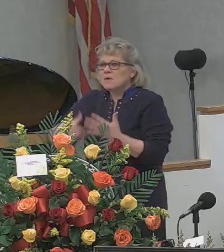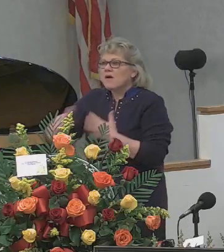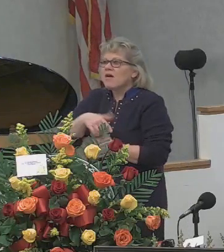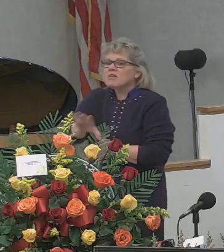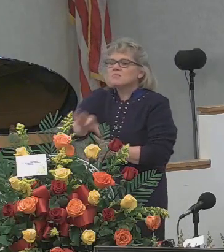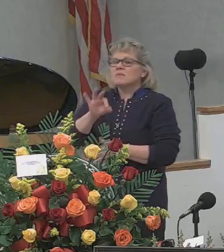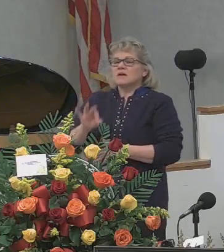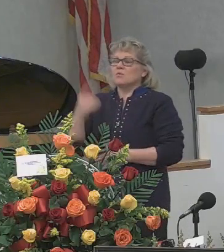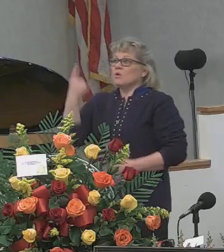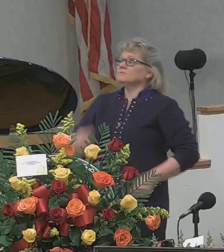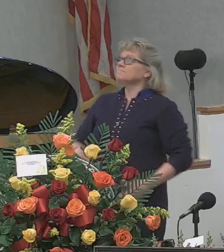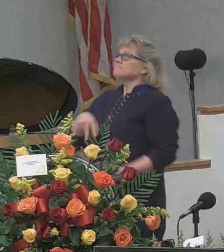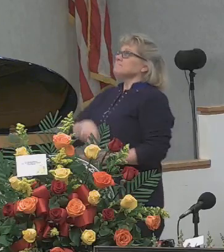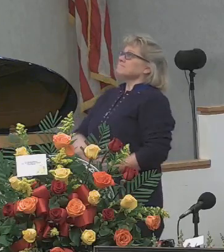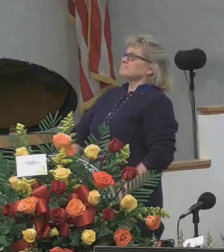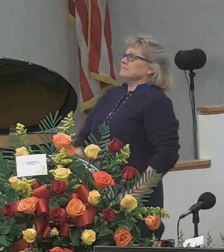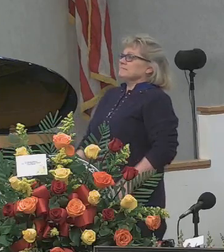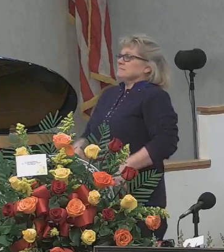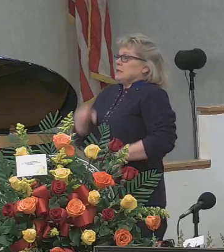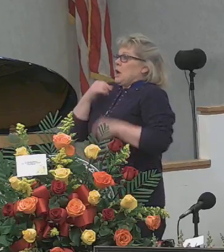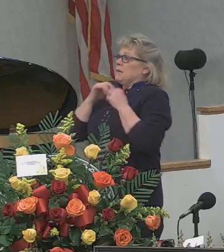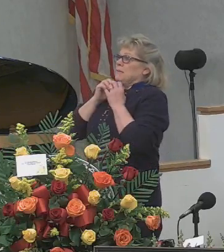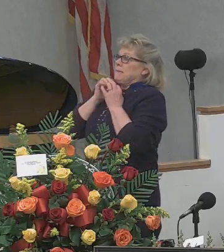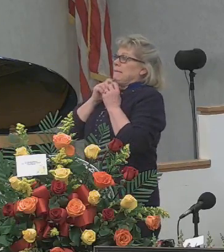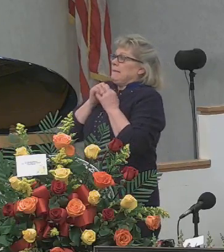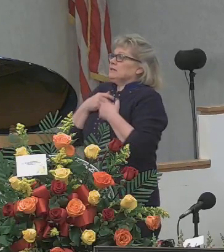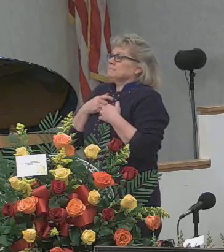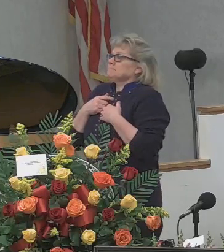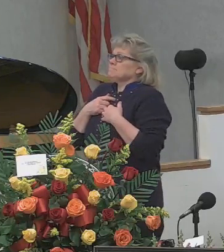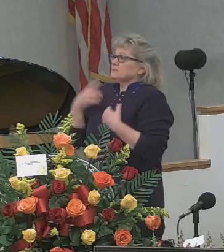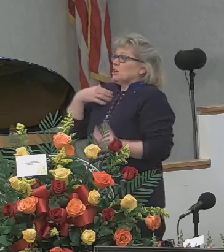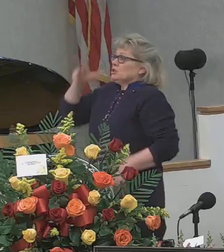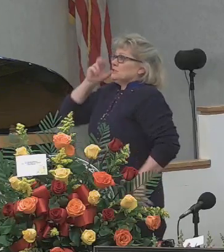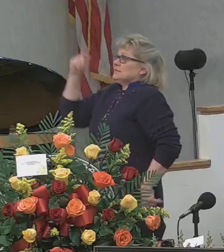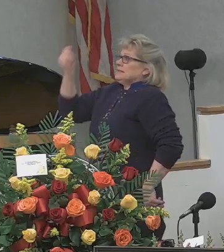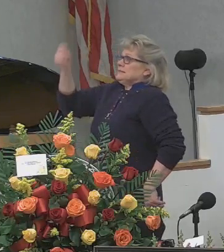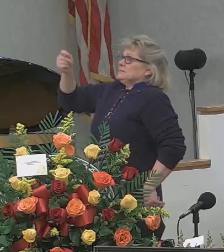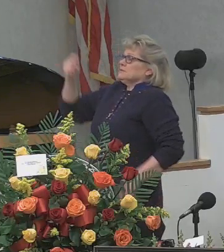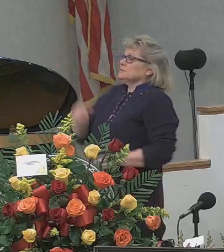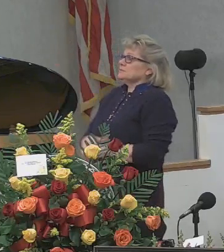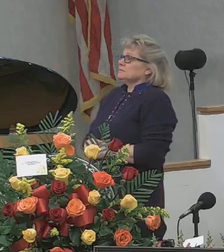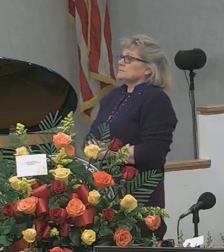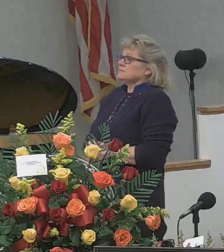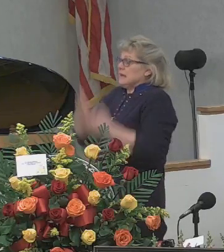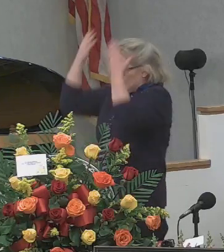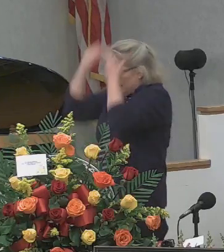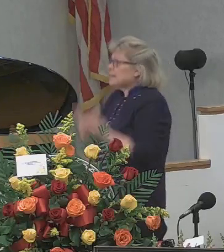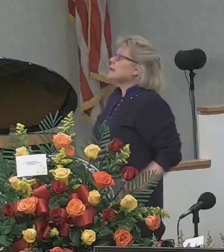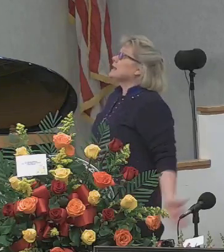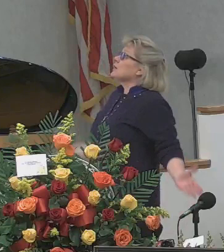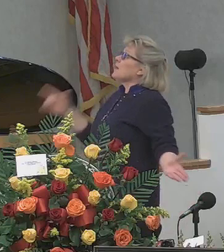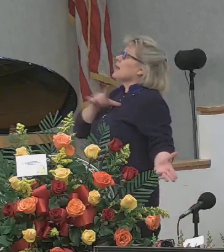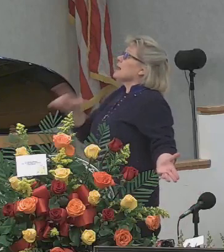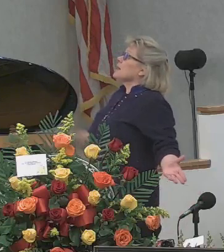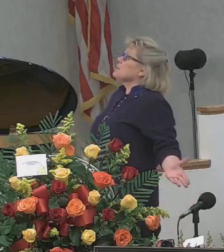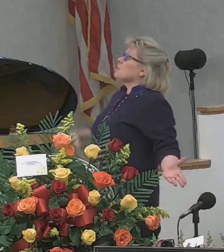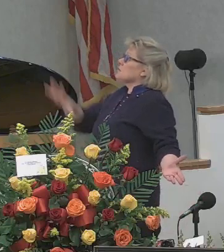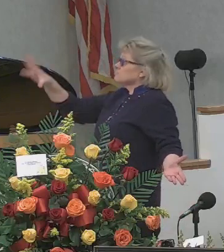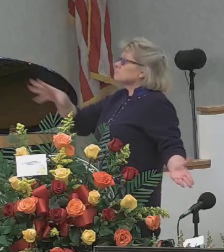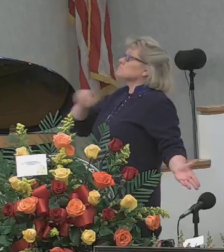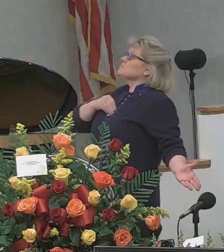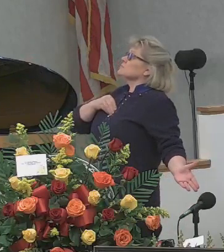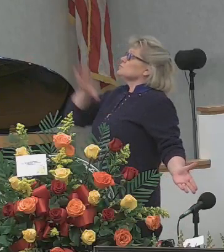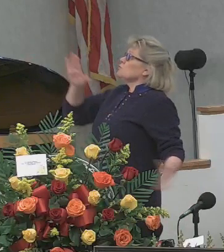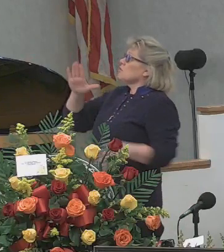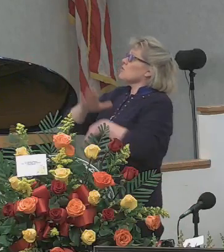one stood tall. With trembling lips, this testimony was heard. Here I am, Lord, to receive your call, to